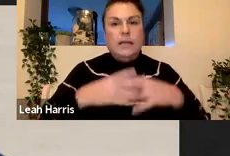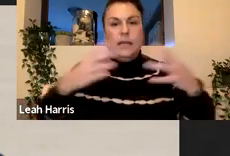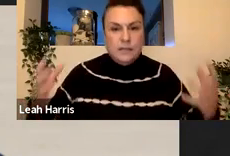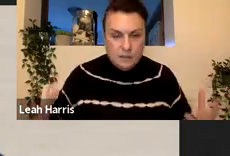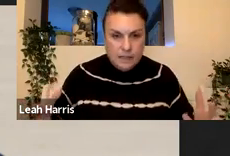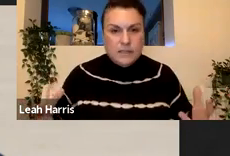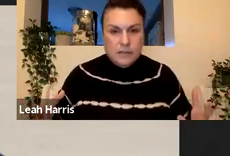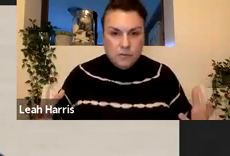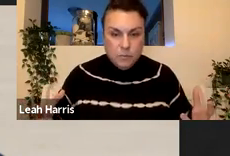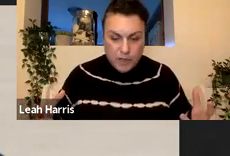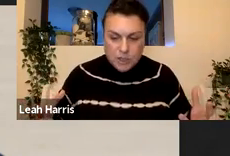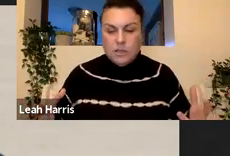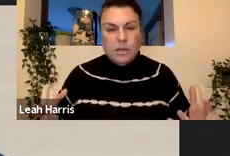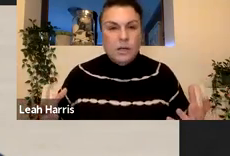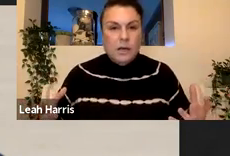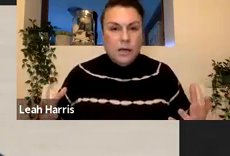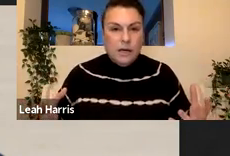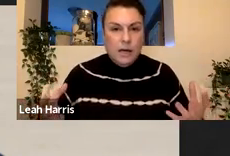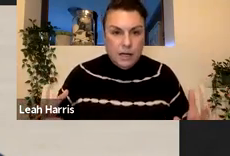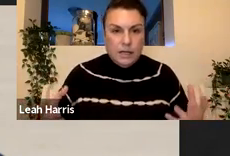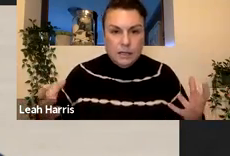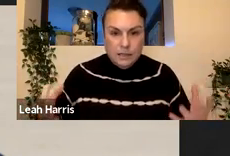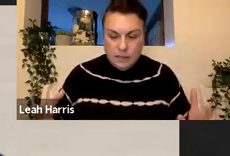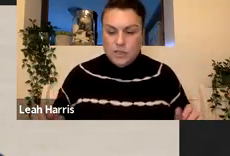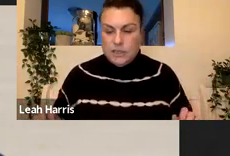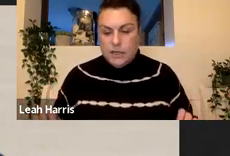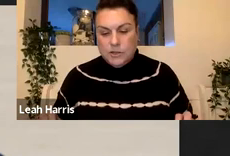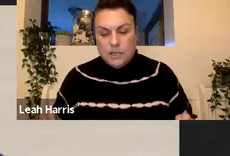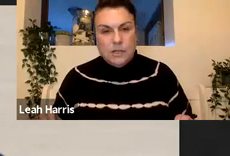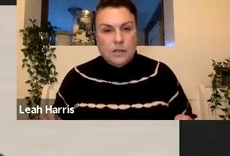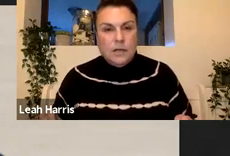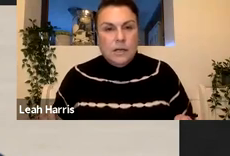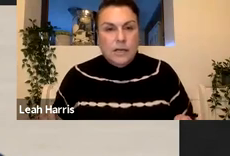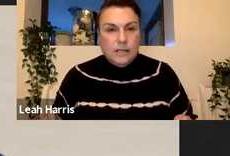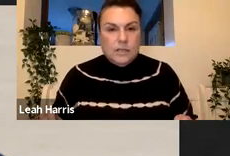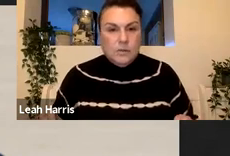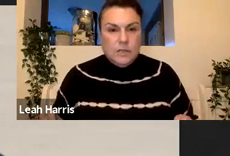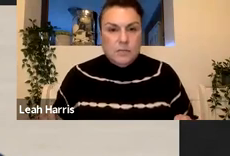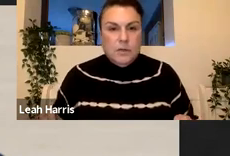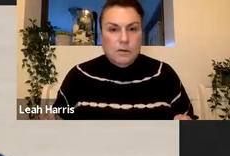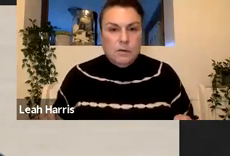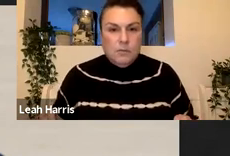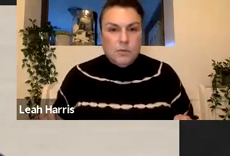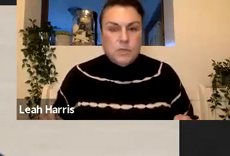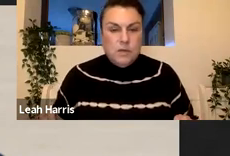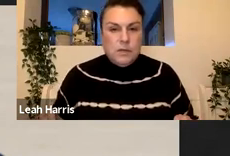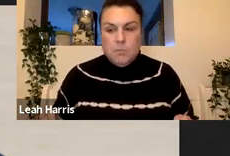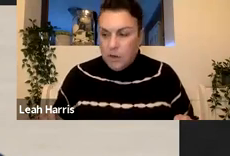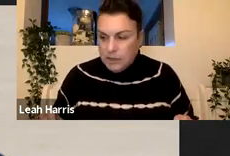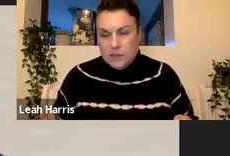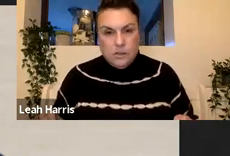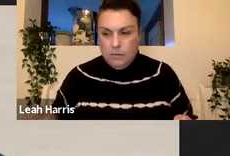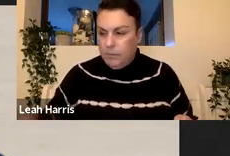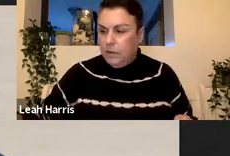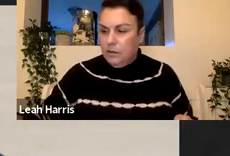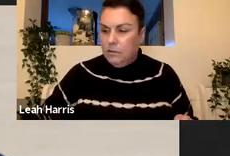and lots of pressure uh on the legislators here and so this bill which was called the